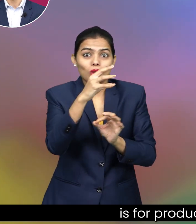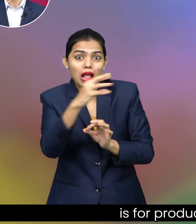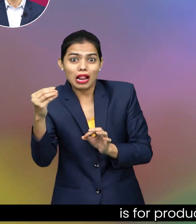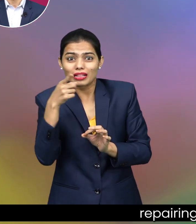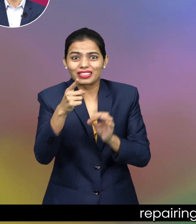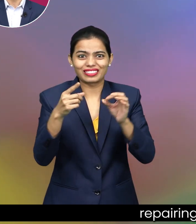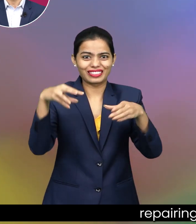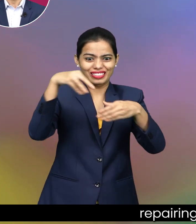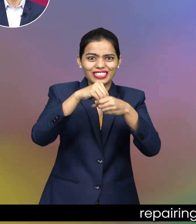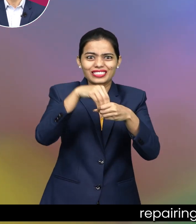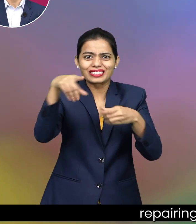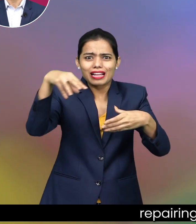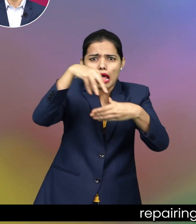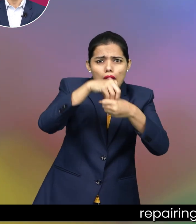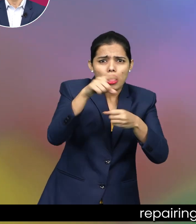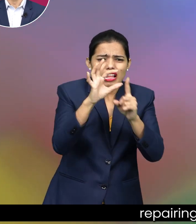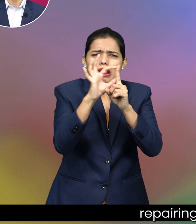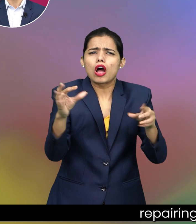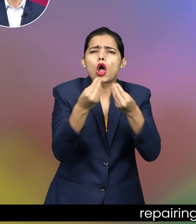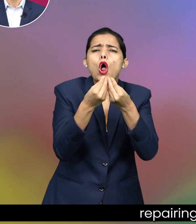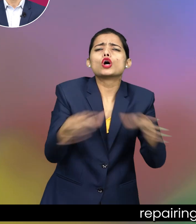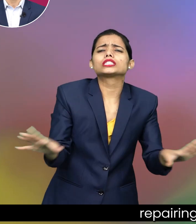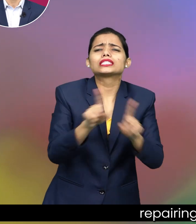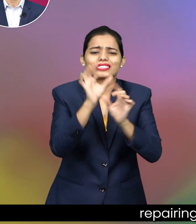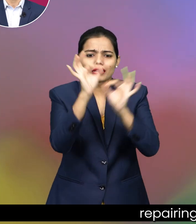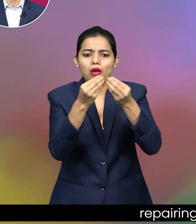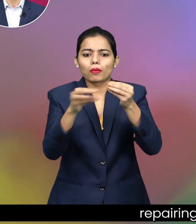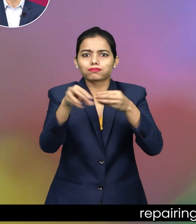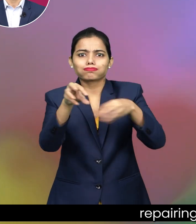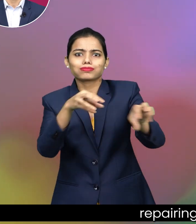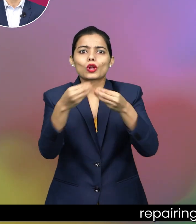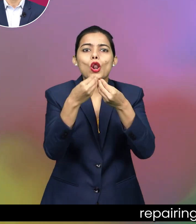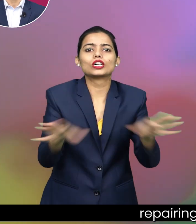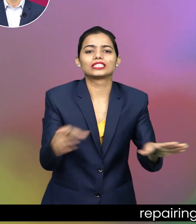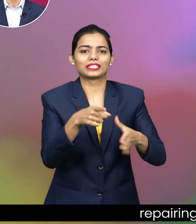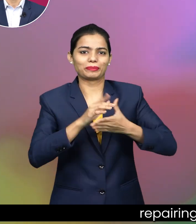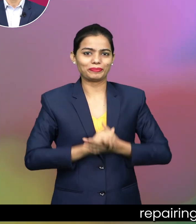also repairing the damaged cells.